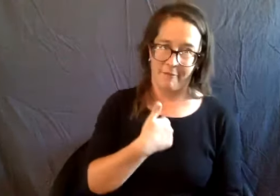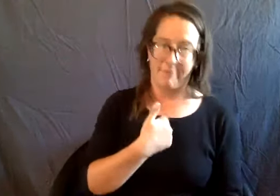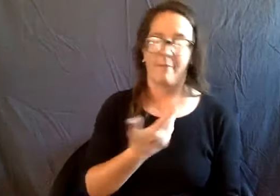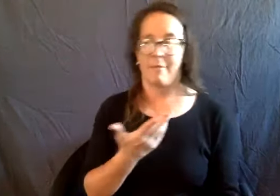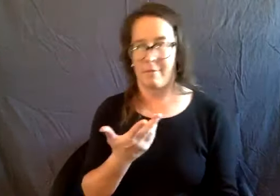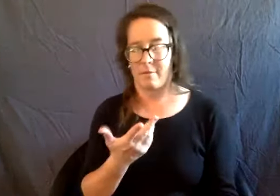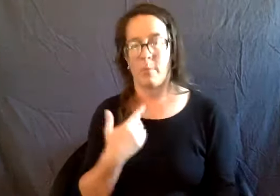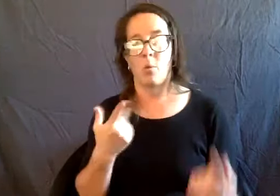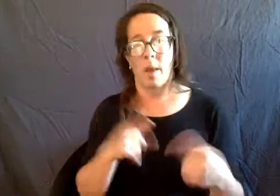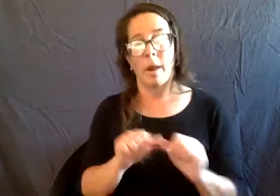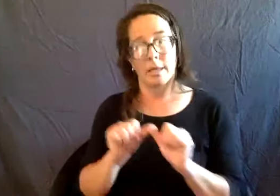meetings. Now, what happened was